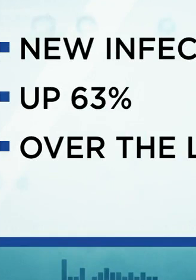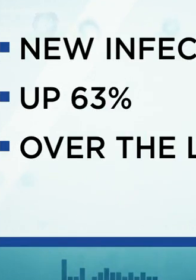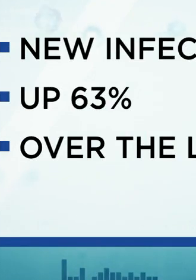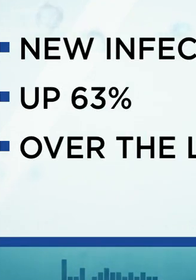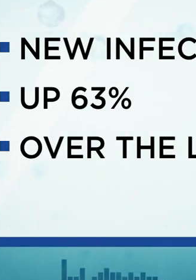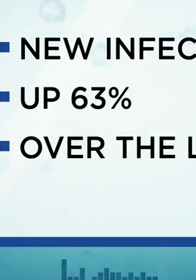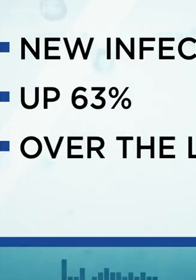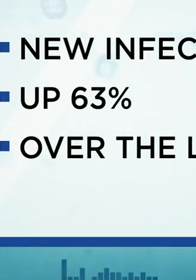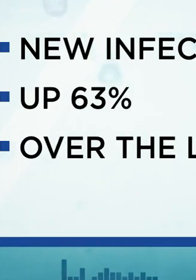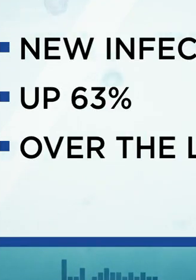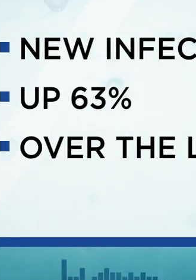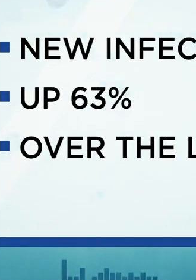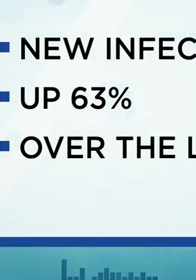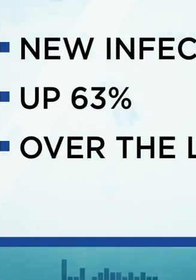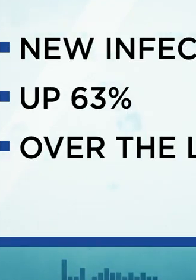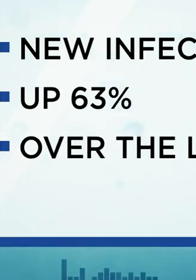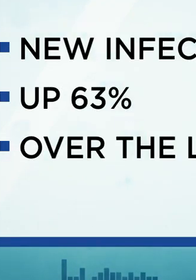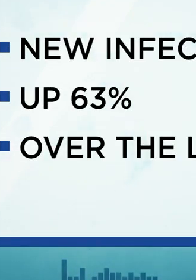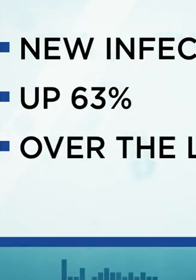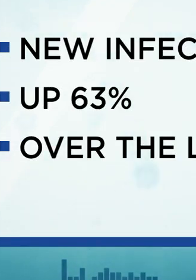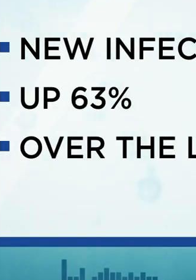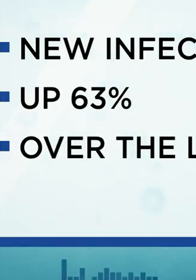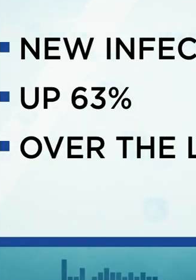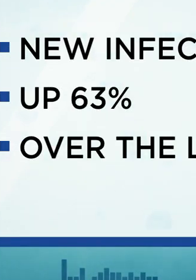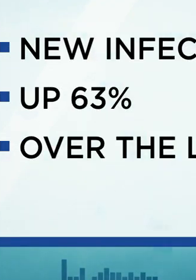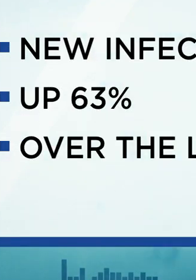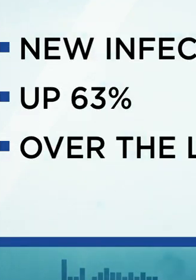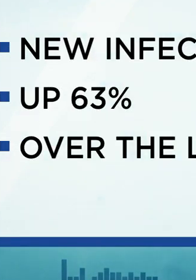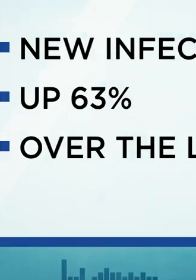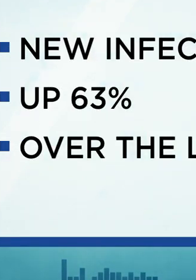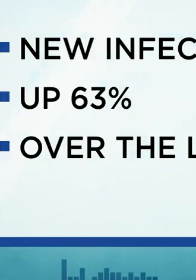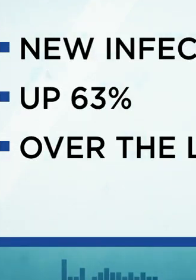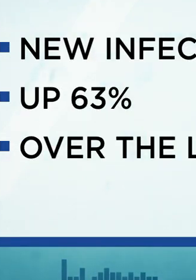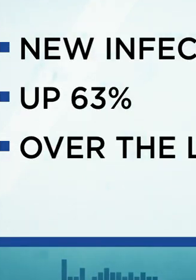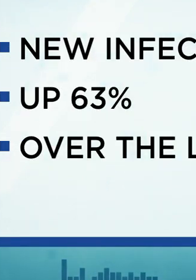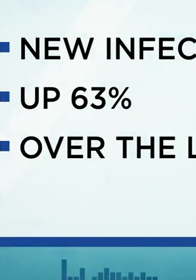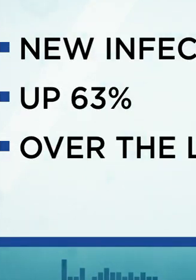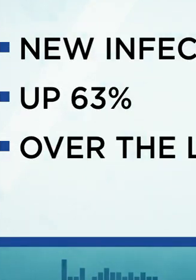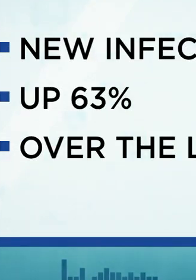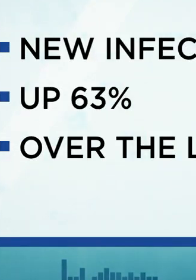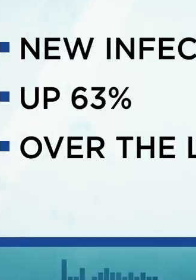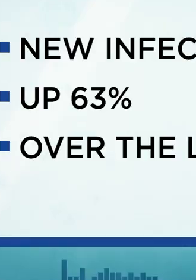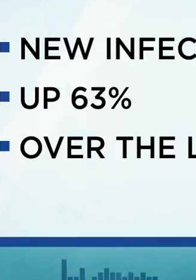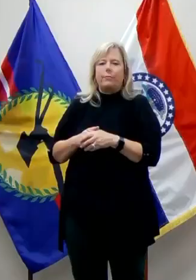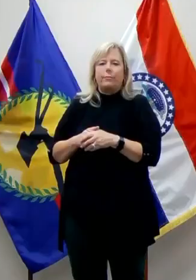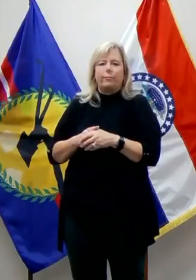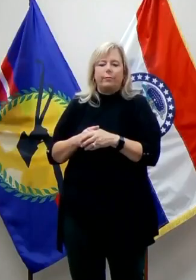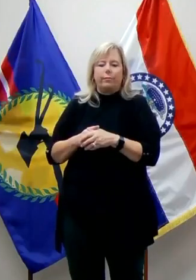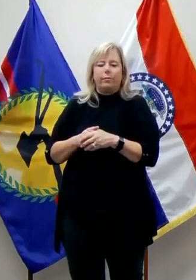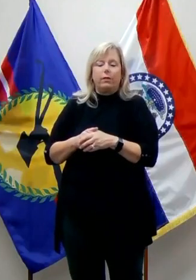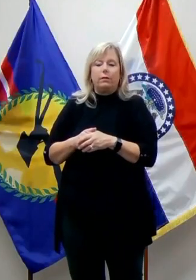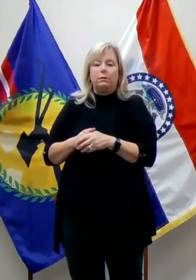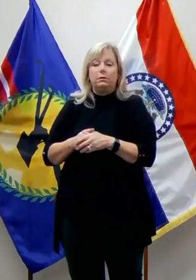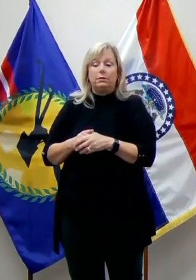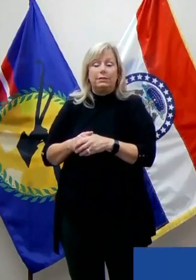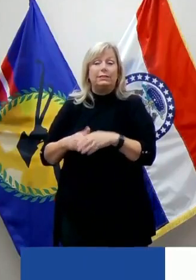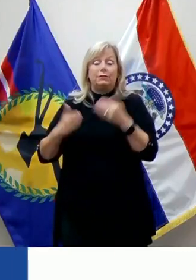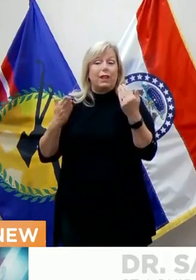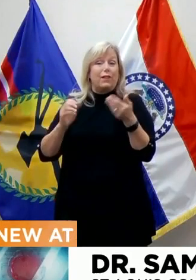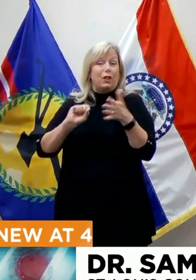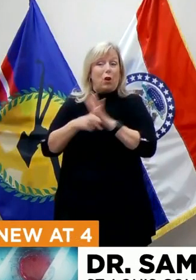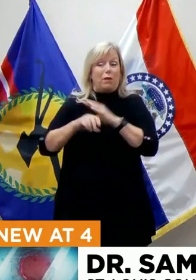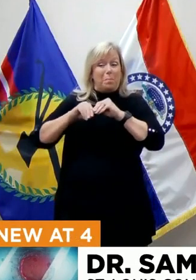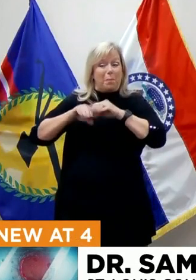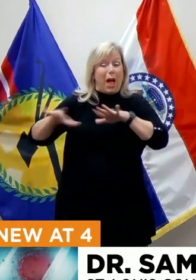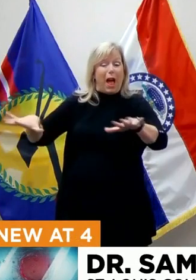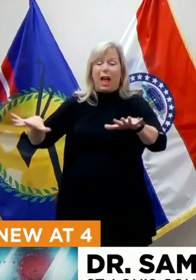over the last 2 weeks, and he says there's no reason to believe that number will change anytime soon. The tidal wave is coming towards